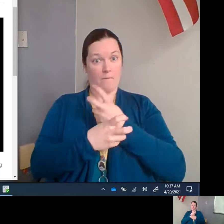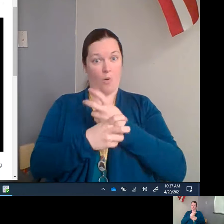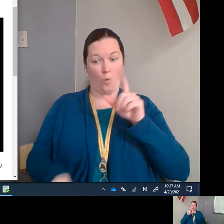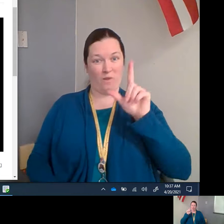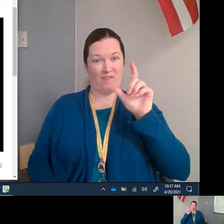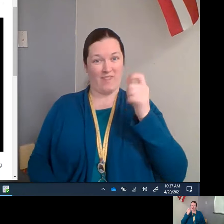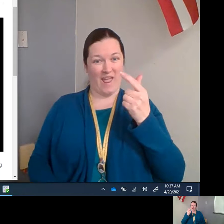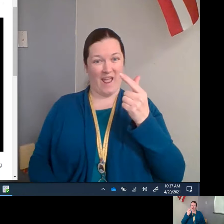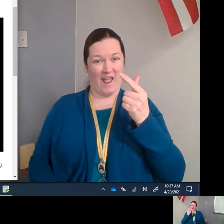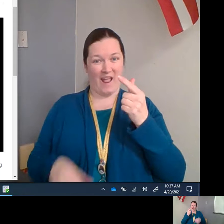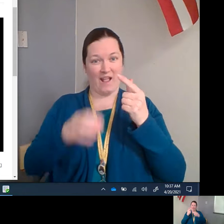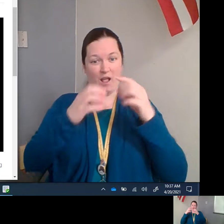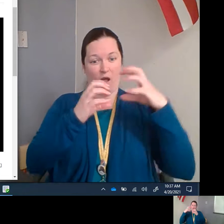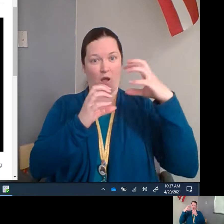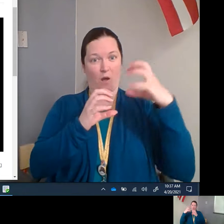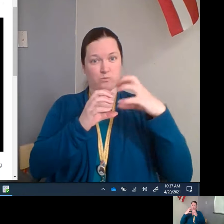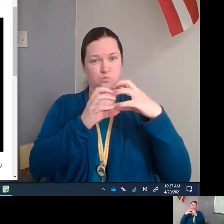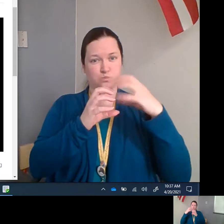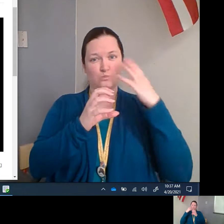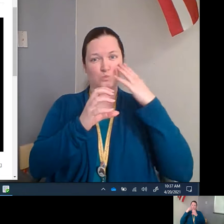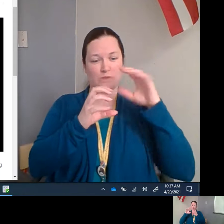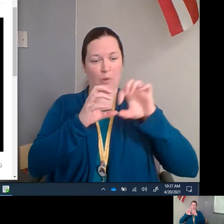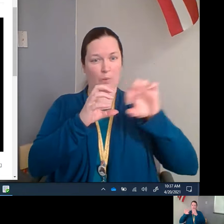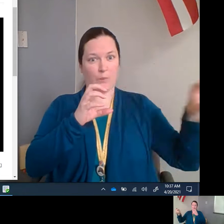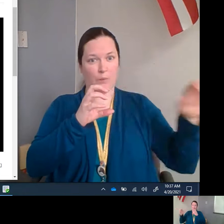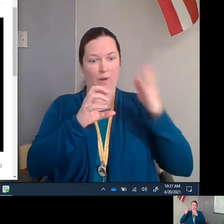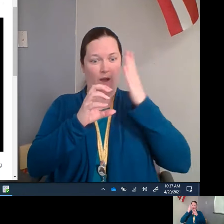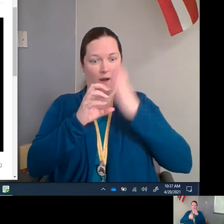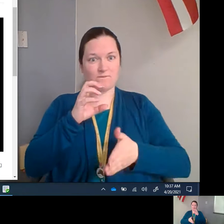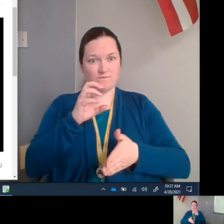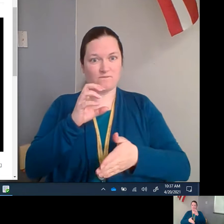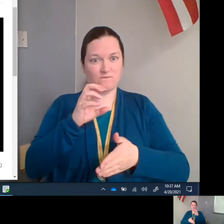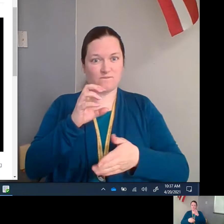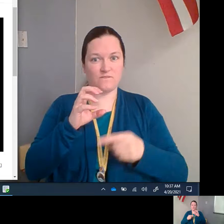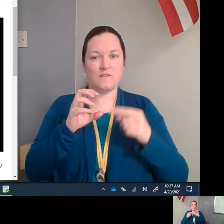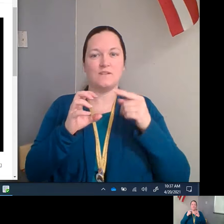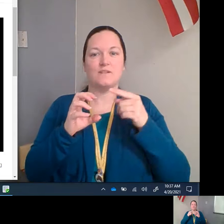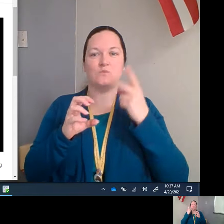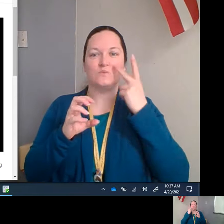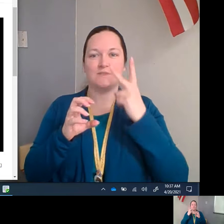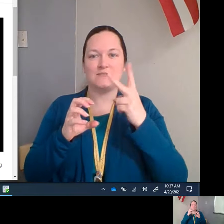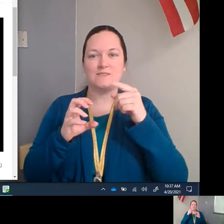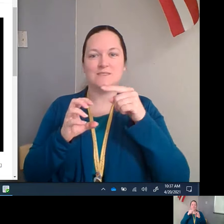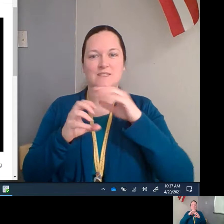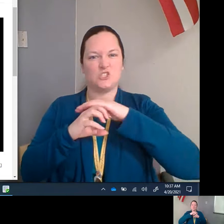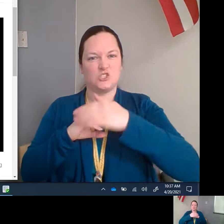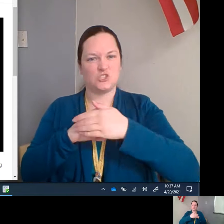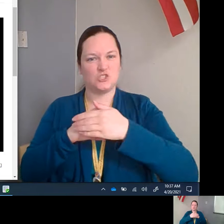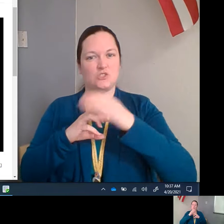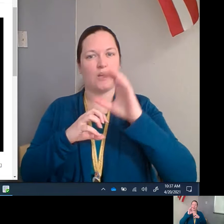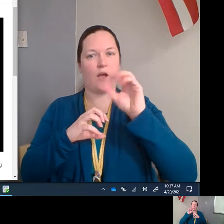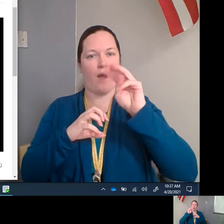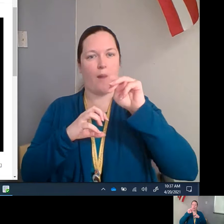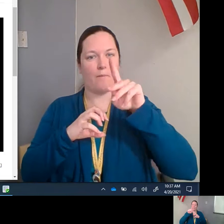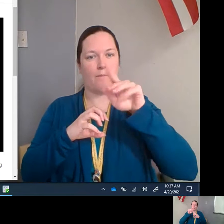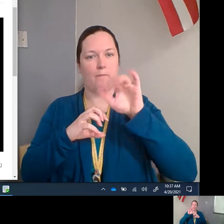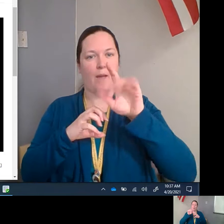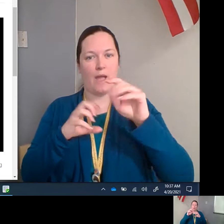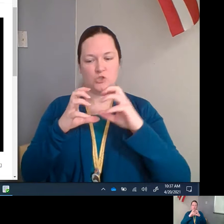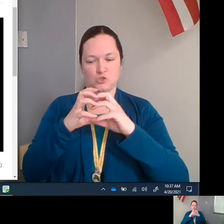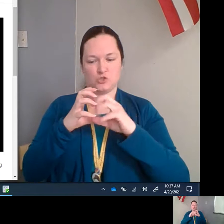so around the outside of a bone, you have what's called compact bone. And then as we move to the inside, you're going to have spongy bone. And then on